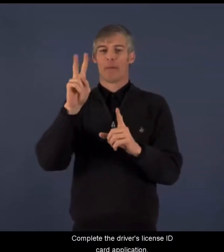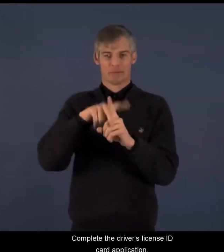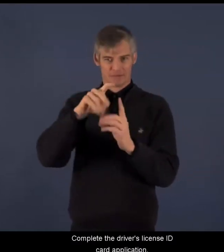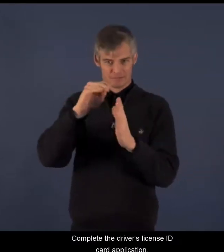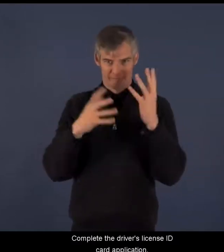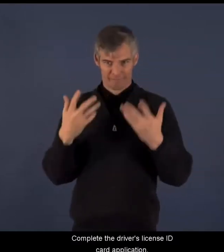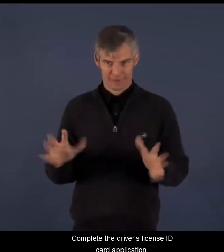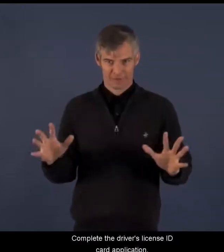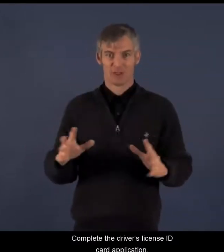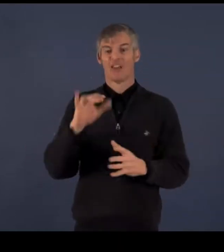card application,